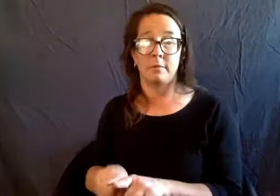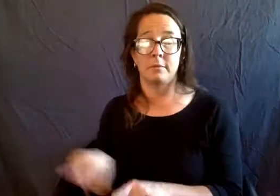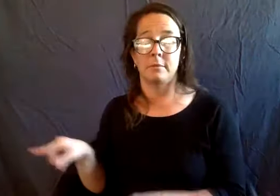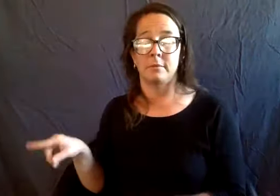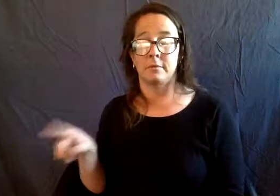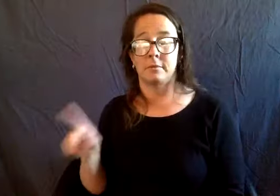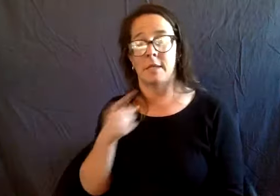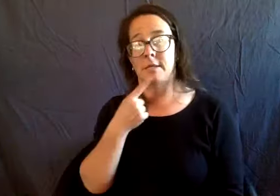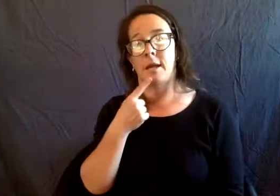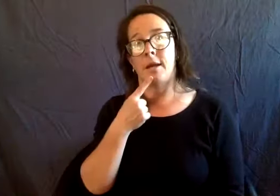said,